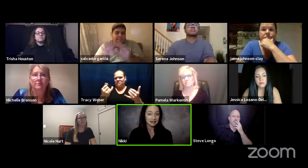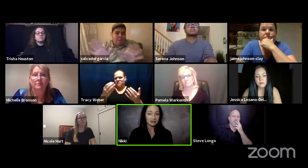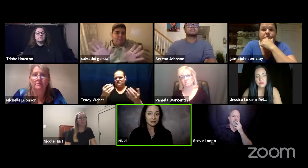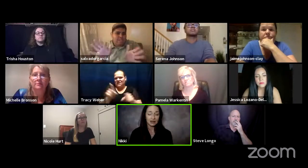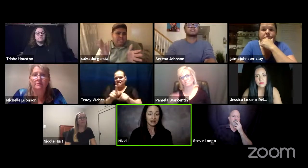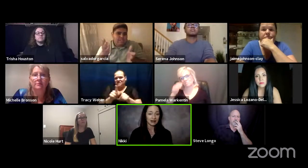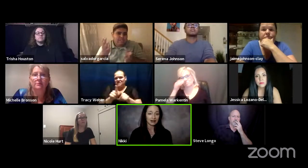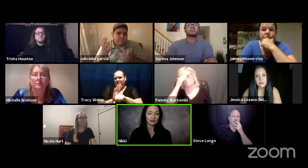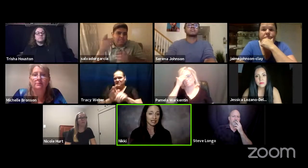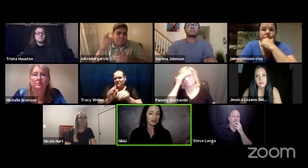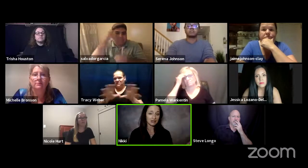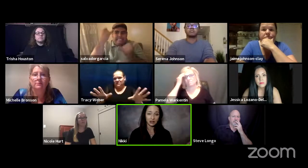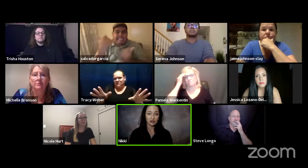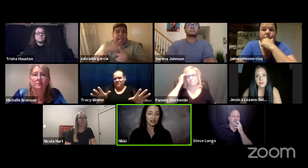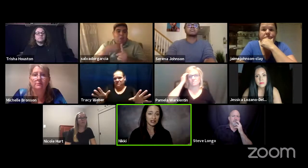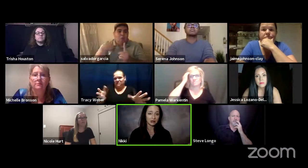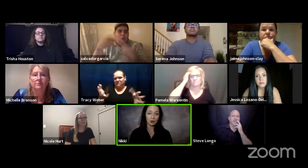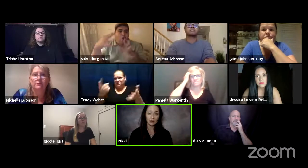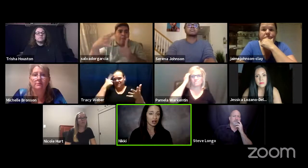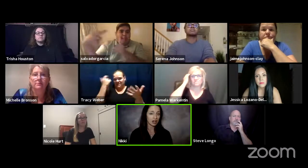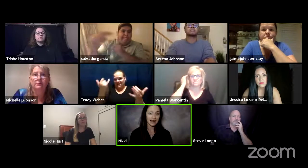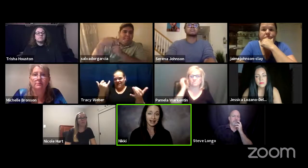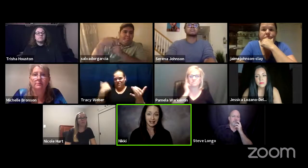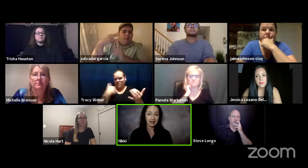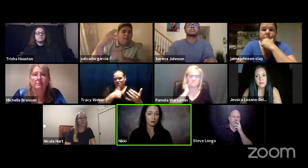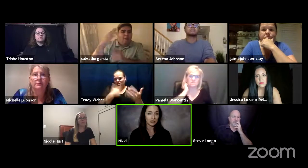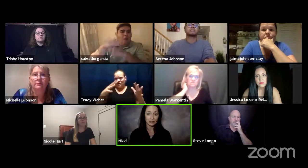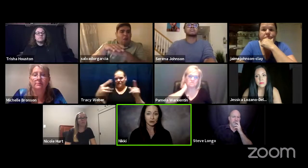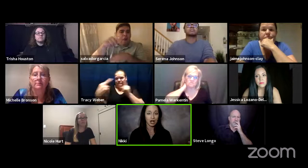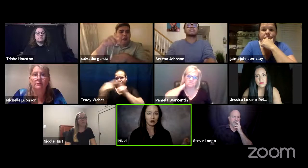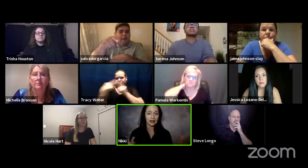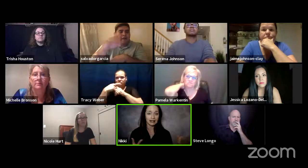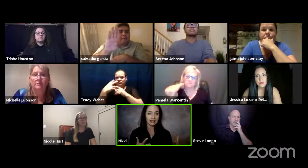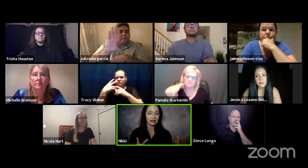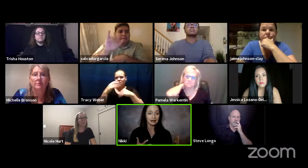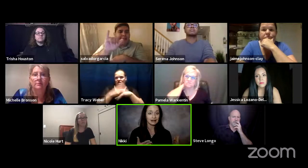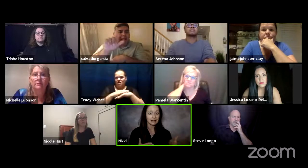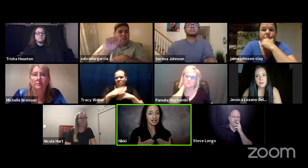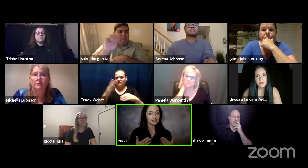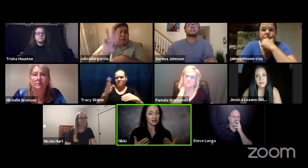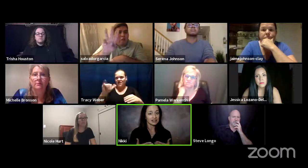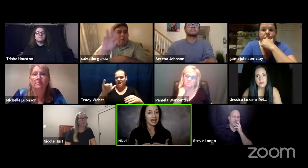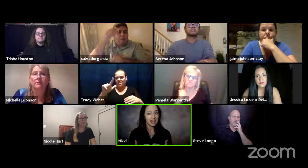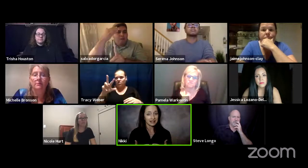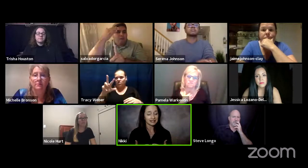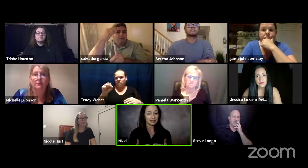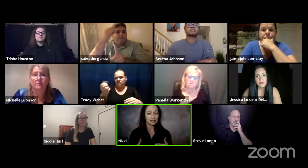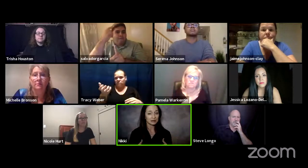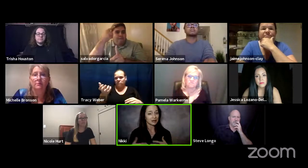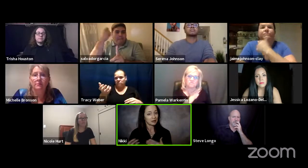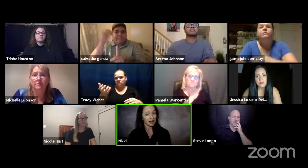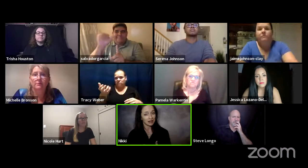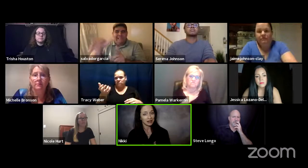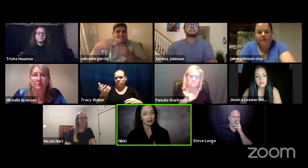system given COVID and where we are right now, because we're already kind of on task in terms of the bylaws for